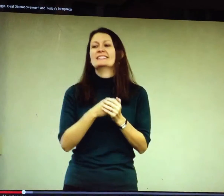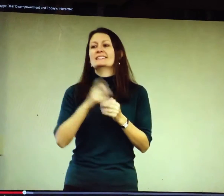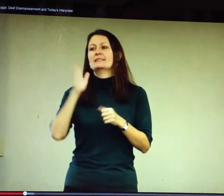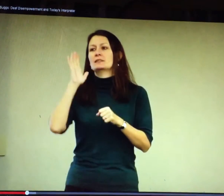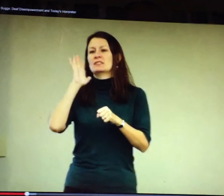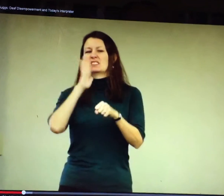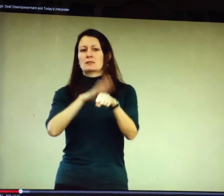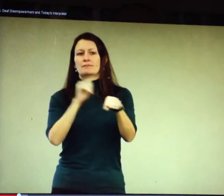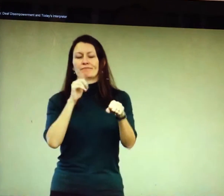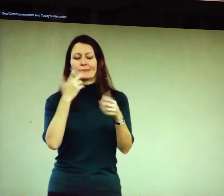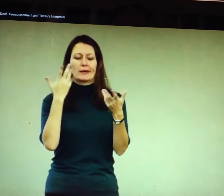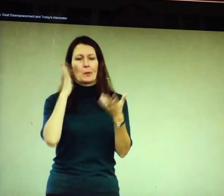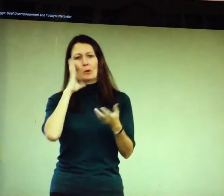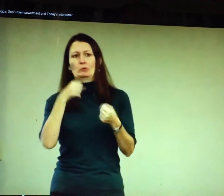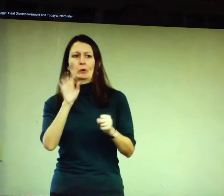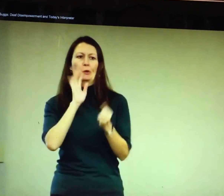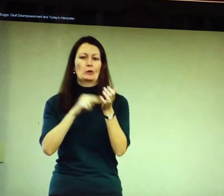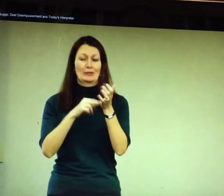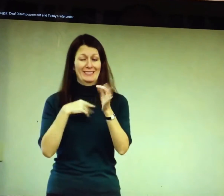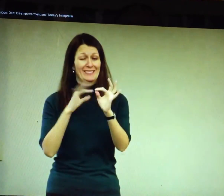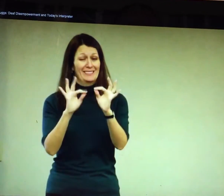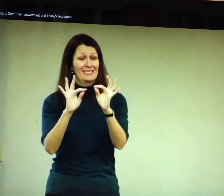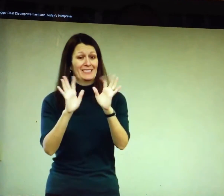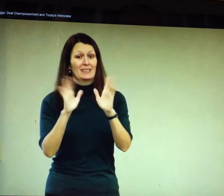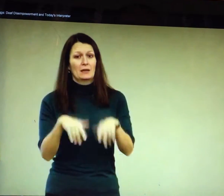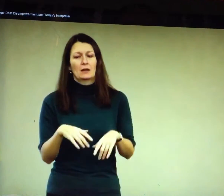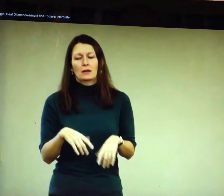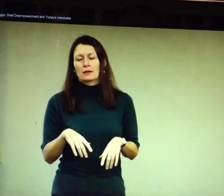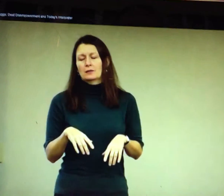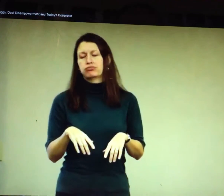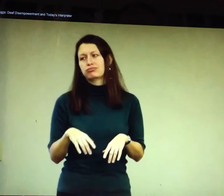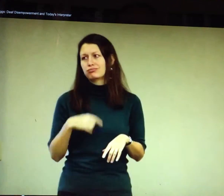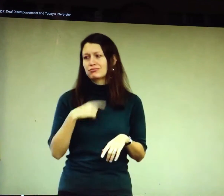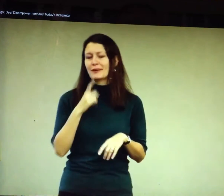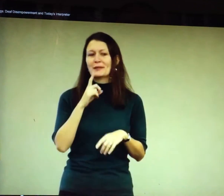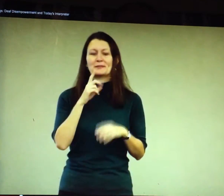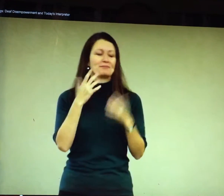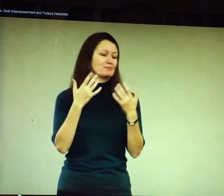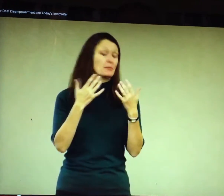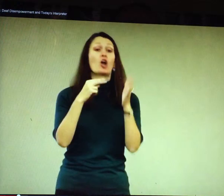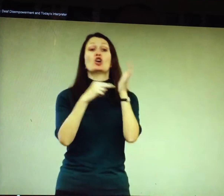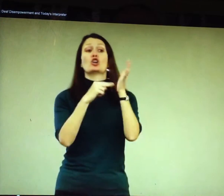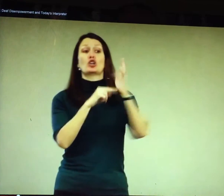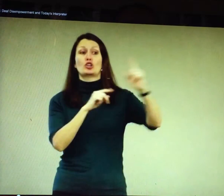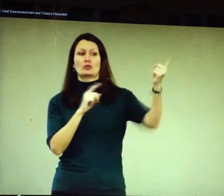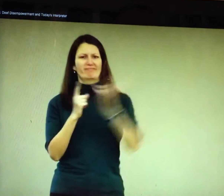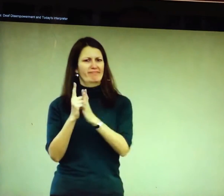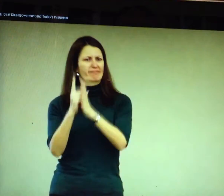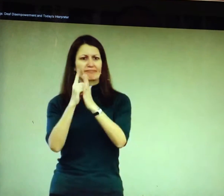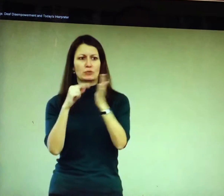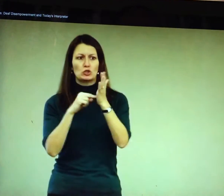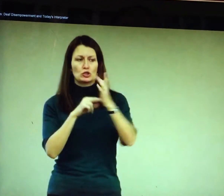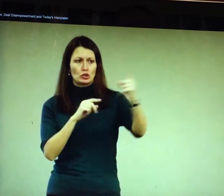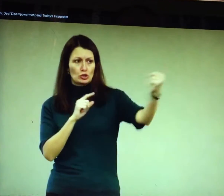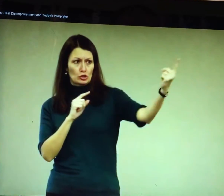cry. So, they finally called a nurse and everything was worked out. The nurse